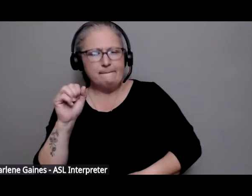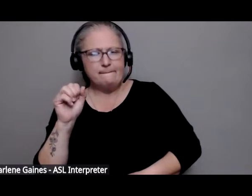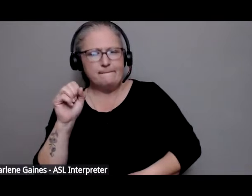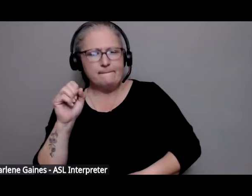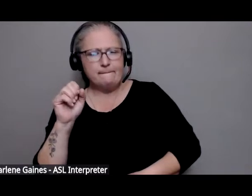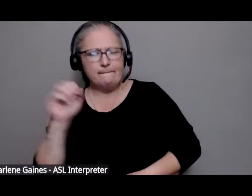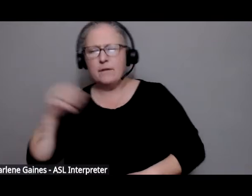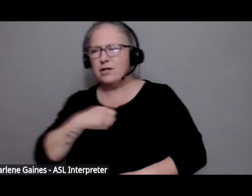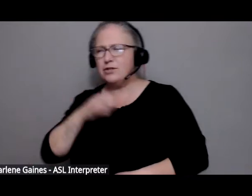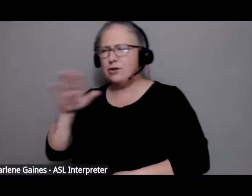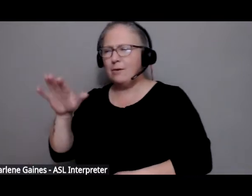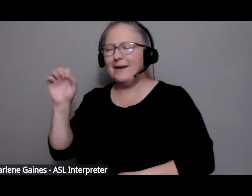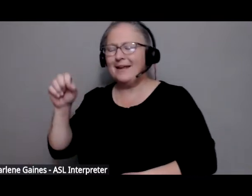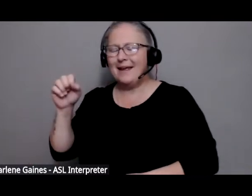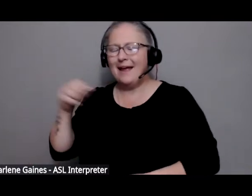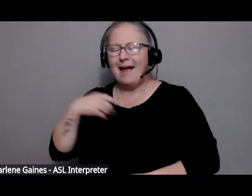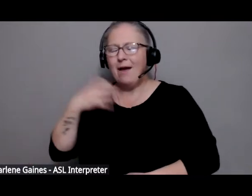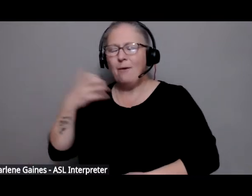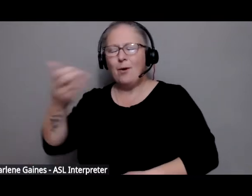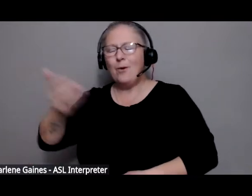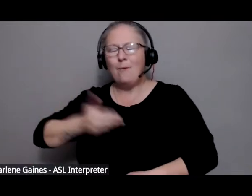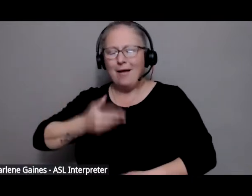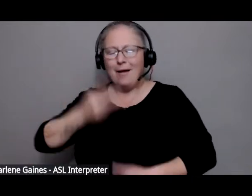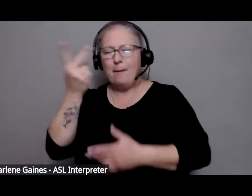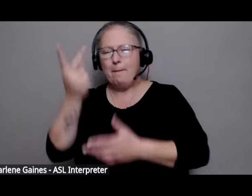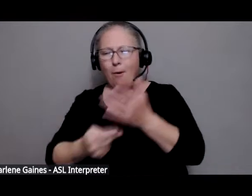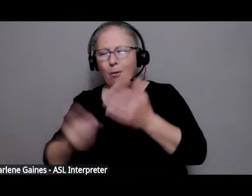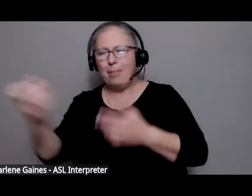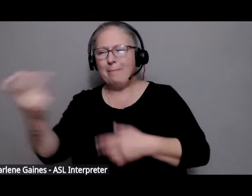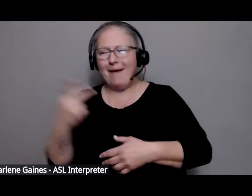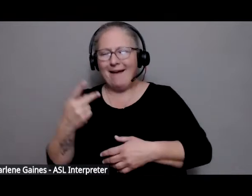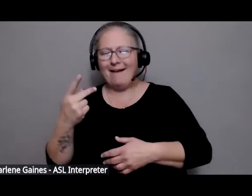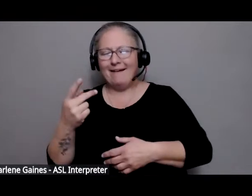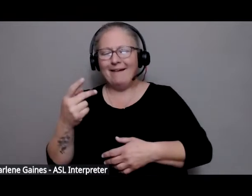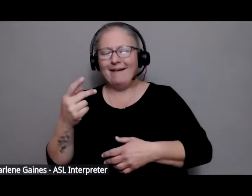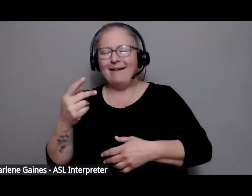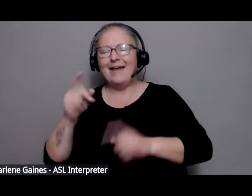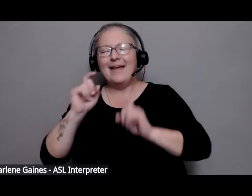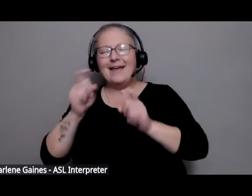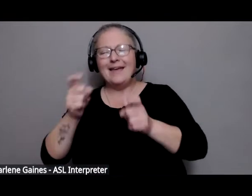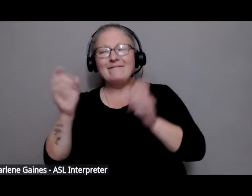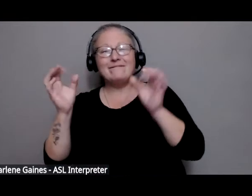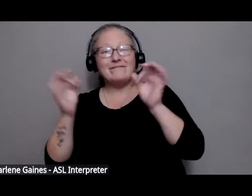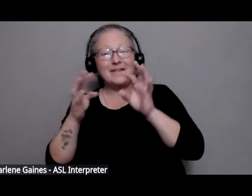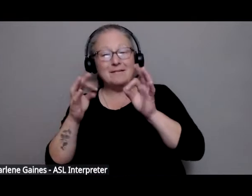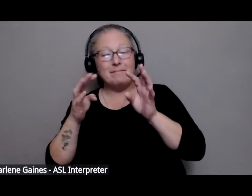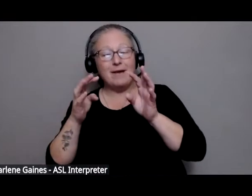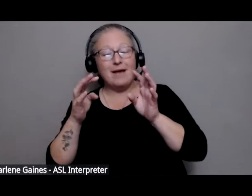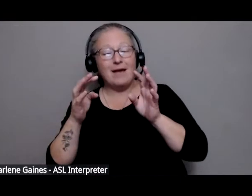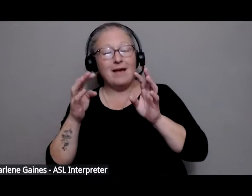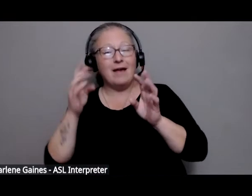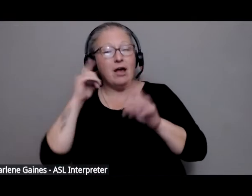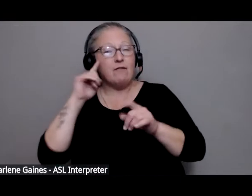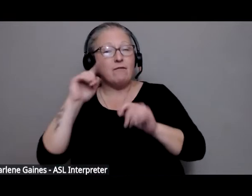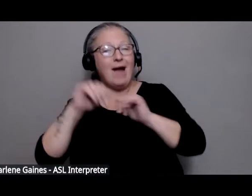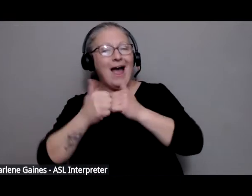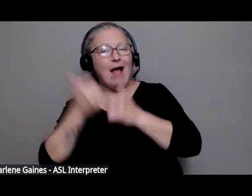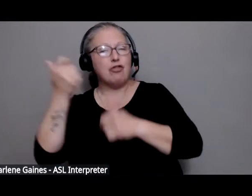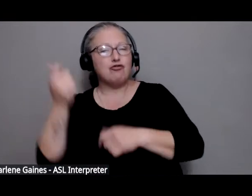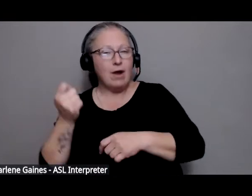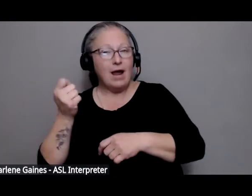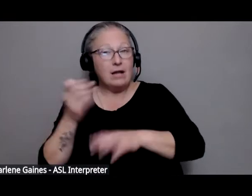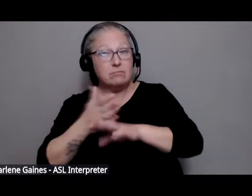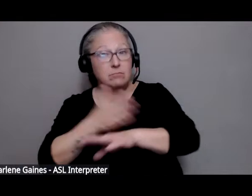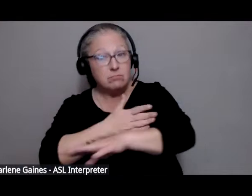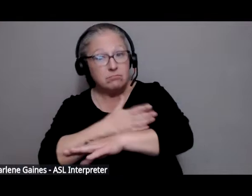Sorry. Yeah. I just want to welcome both of you back up here to give some feedback on how the grant is progressing,